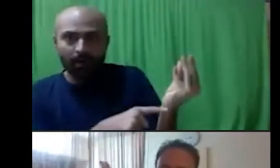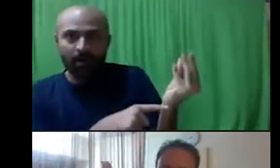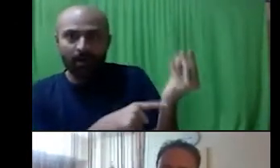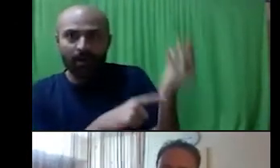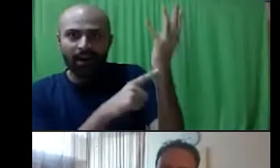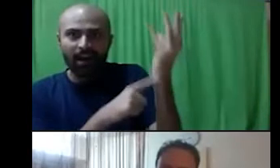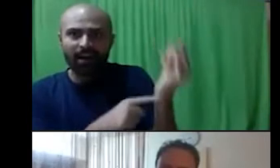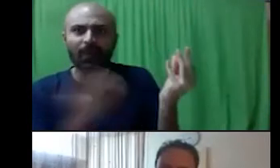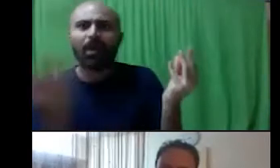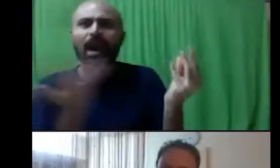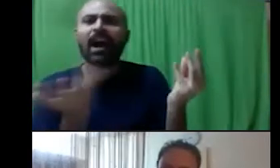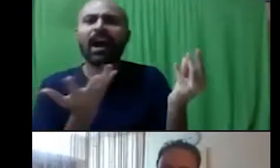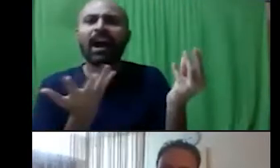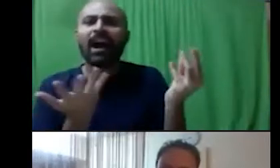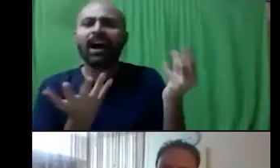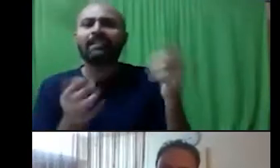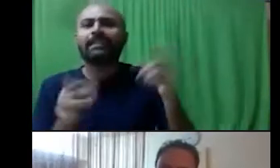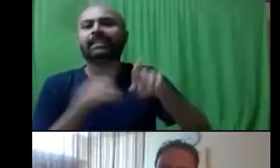Why?